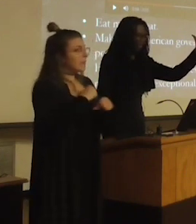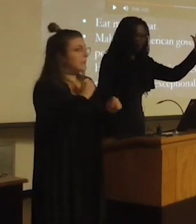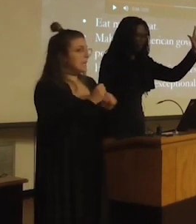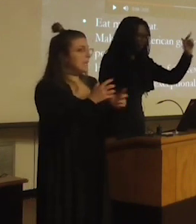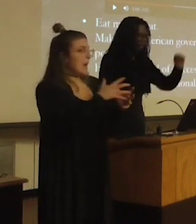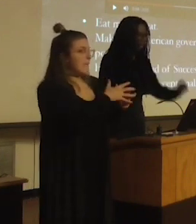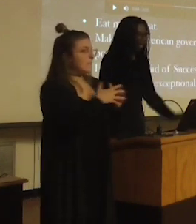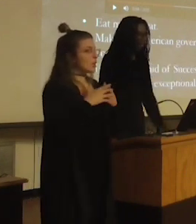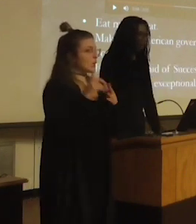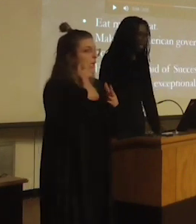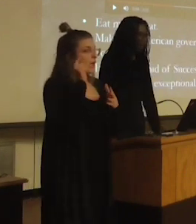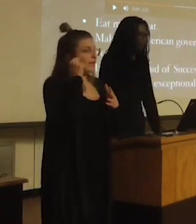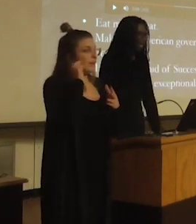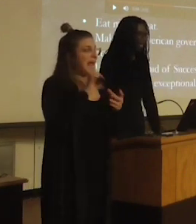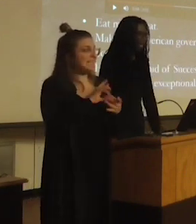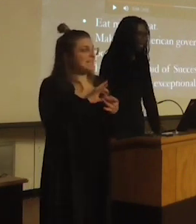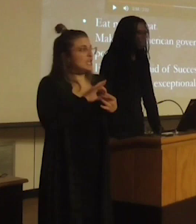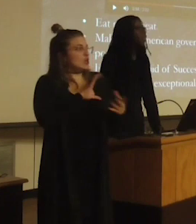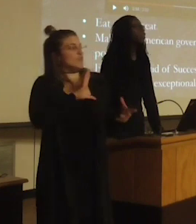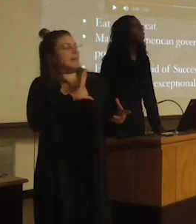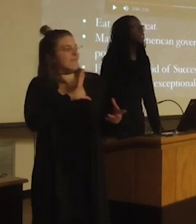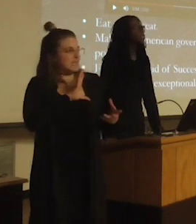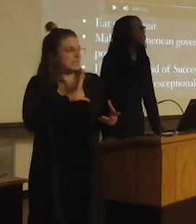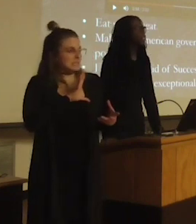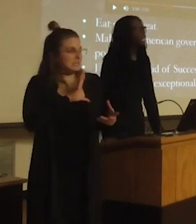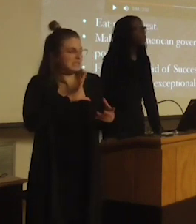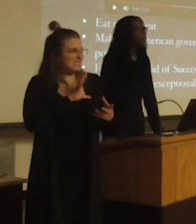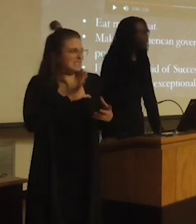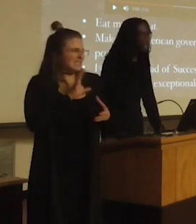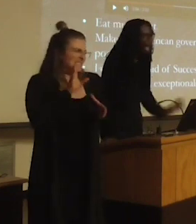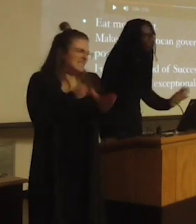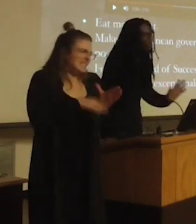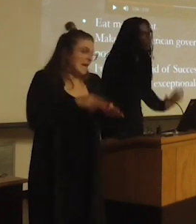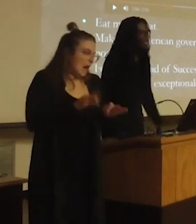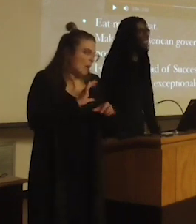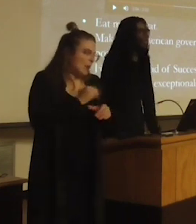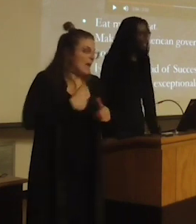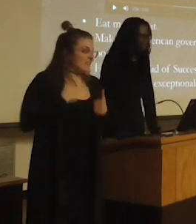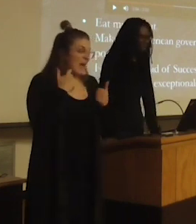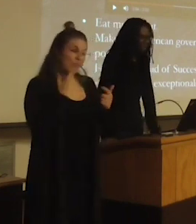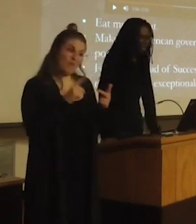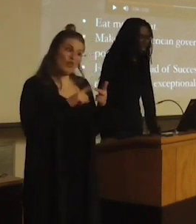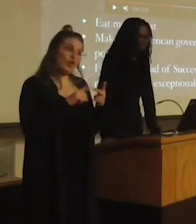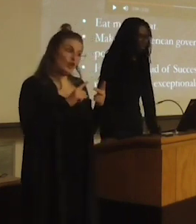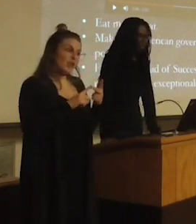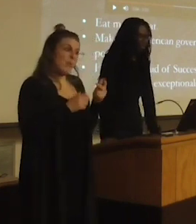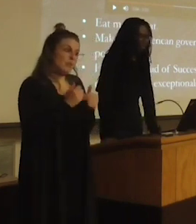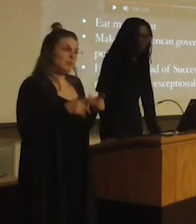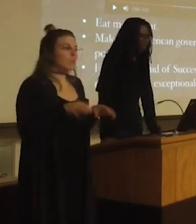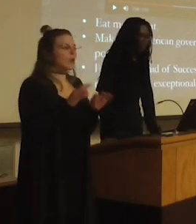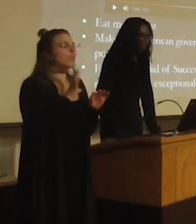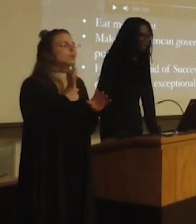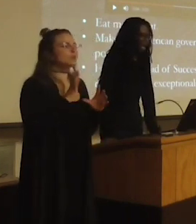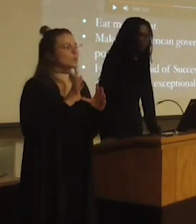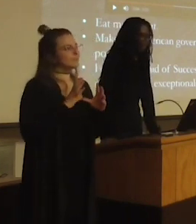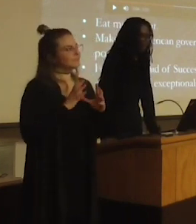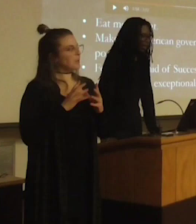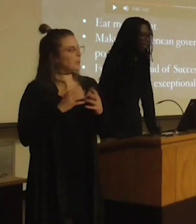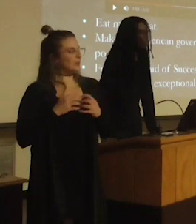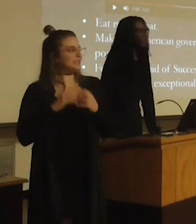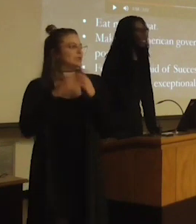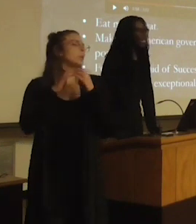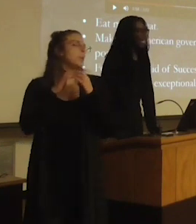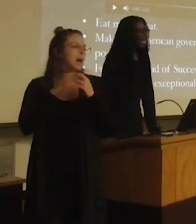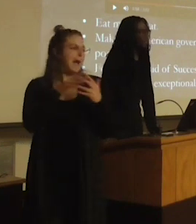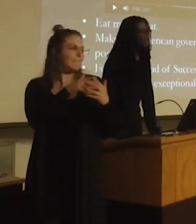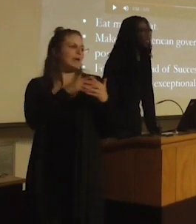government as irrelevant to our lives as possible. And then the third resolution, and perhaps the most telling resolution, was to restore